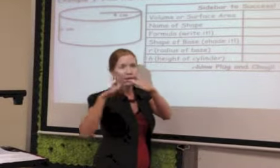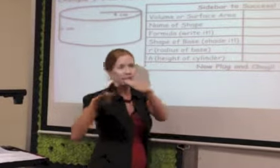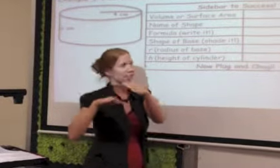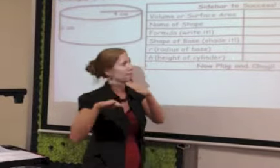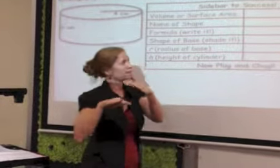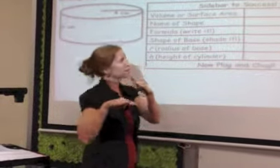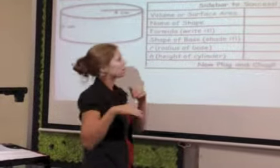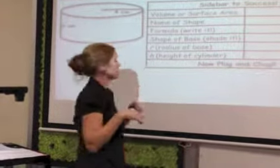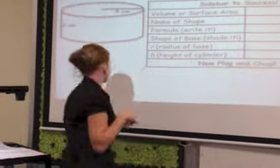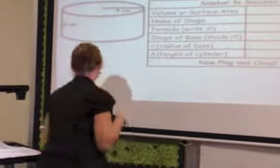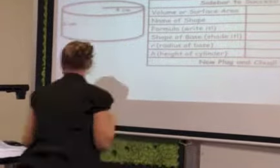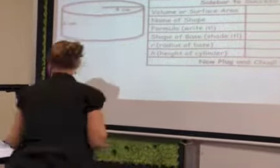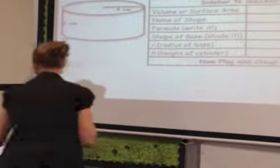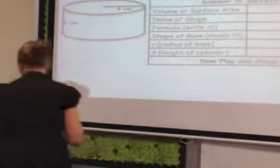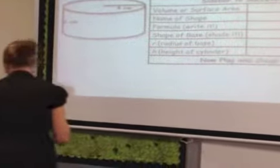bases.